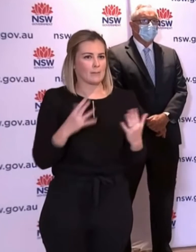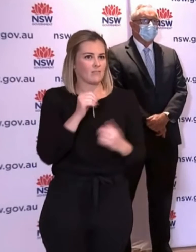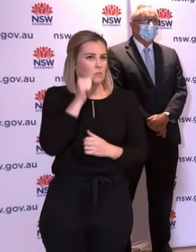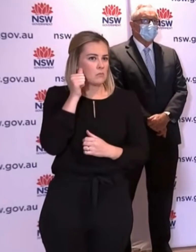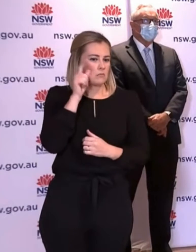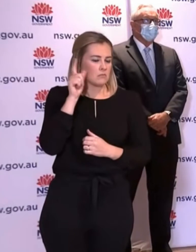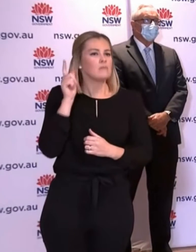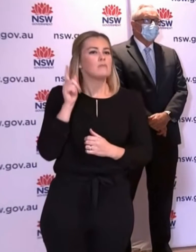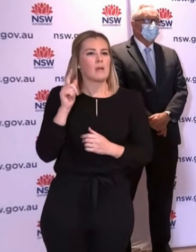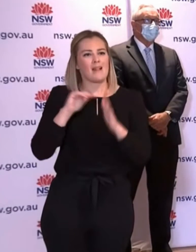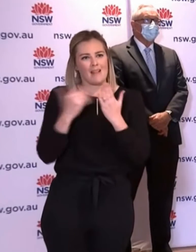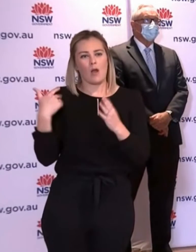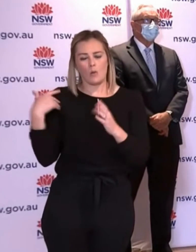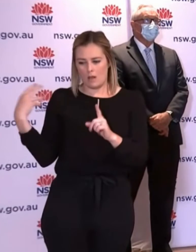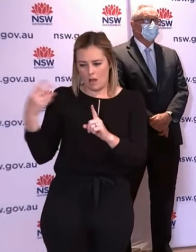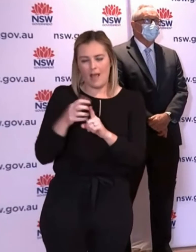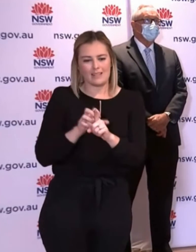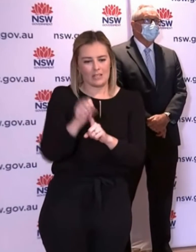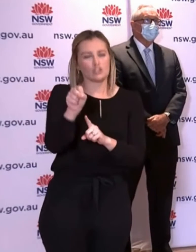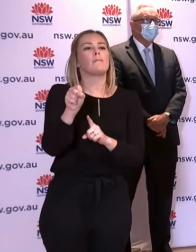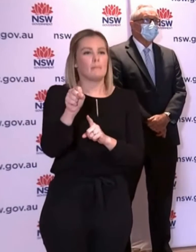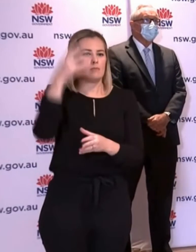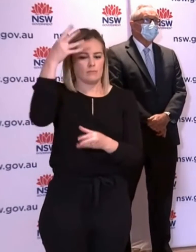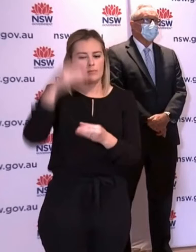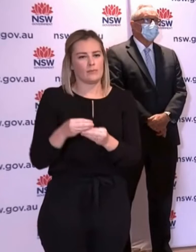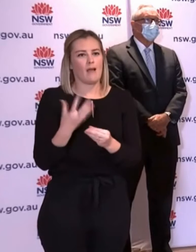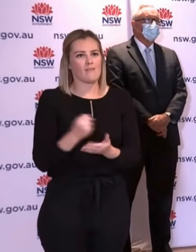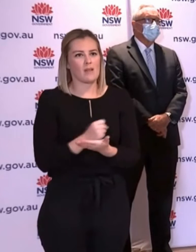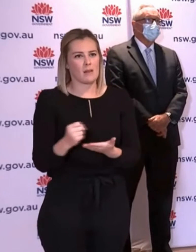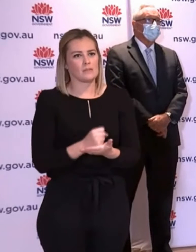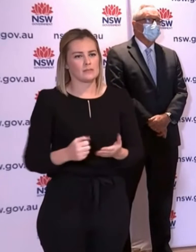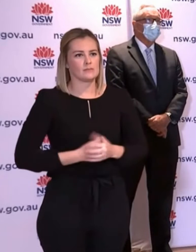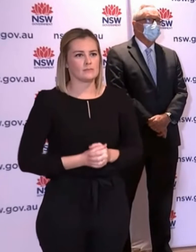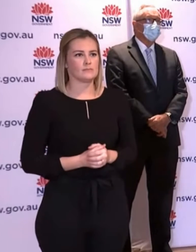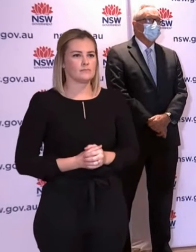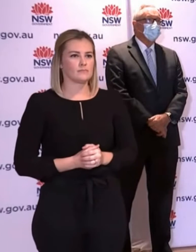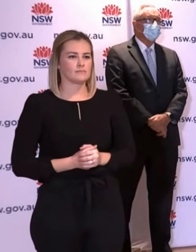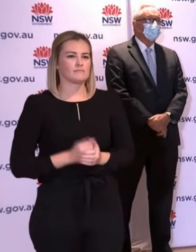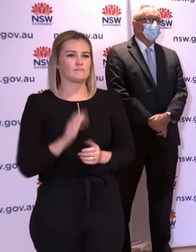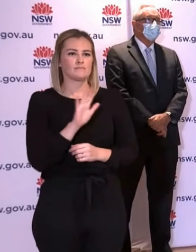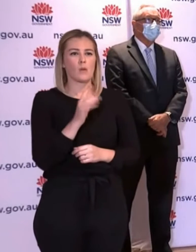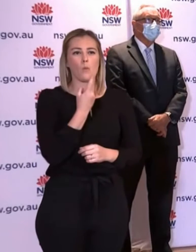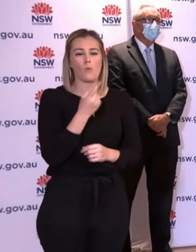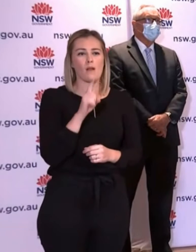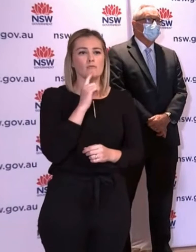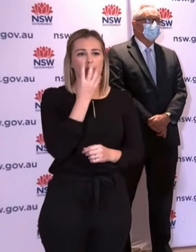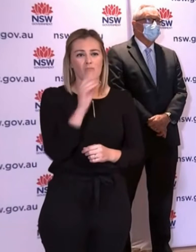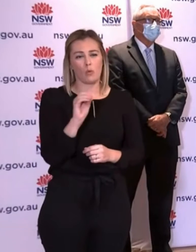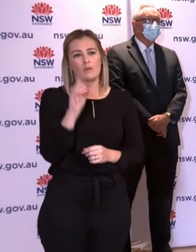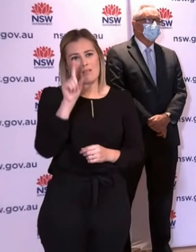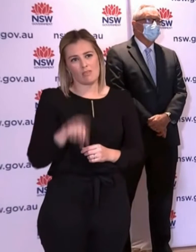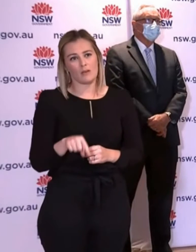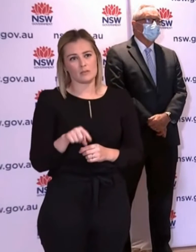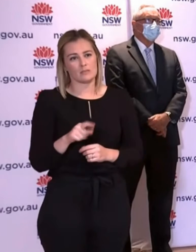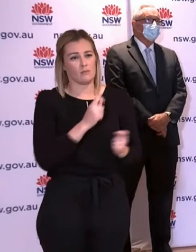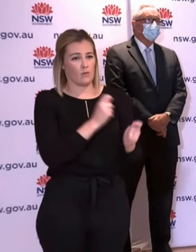actual real reflection of tests reported is around 140,000. So again, a big thank you to the people